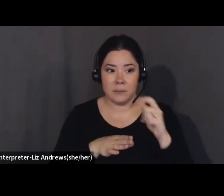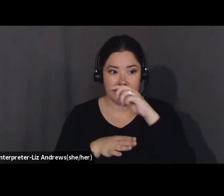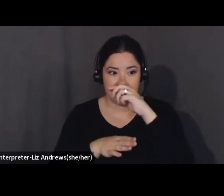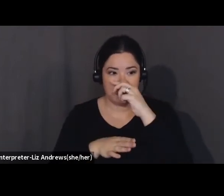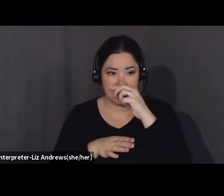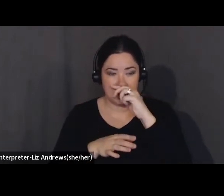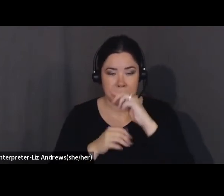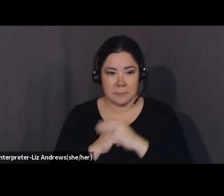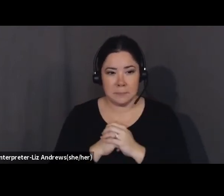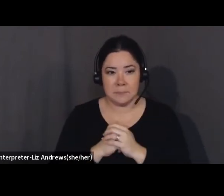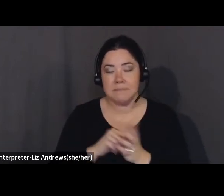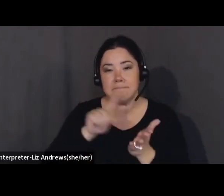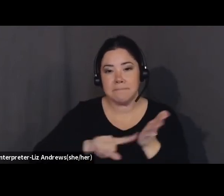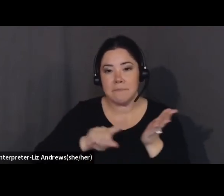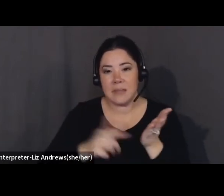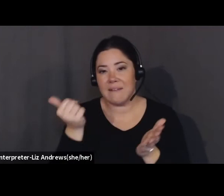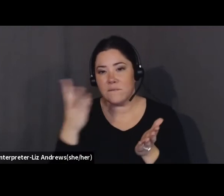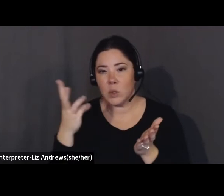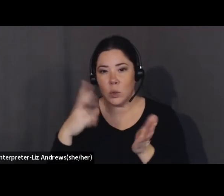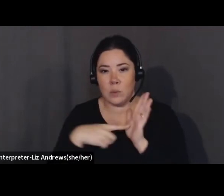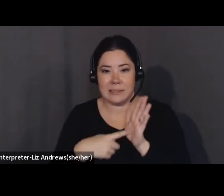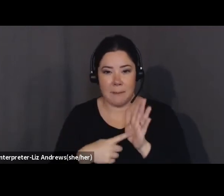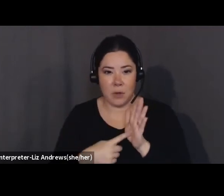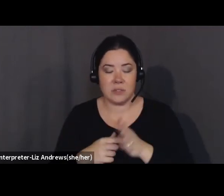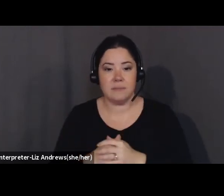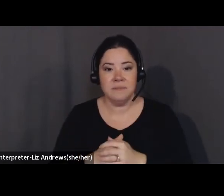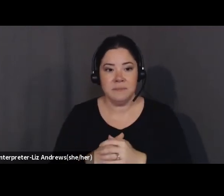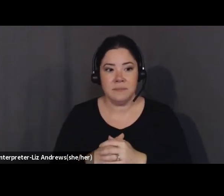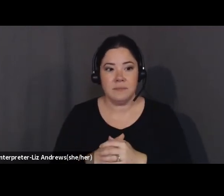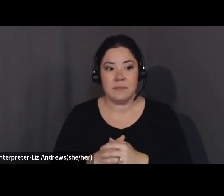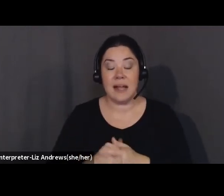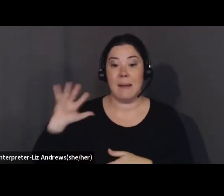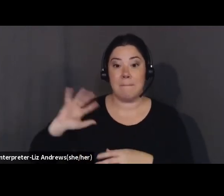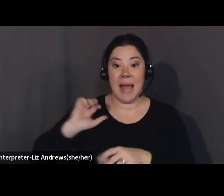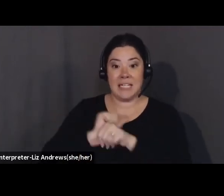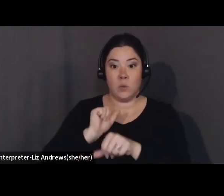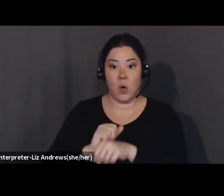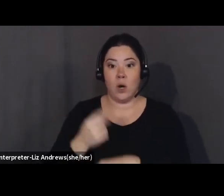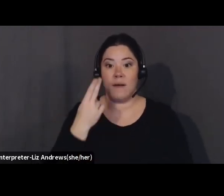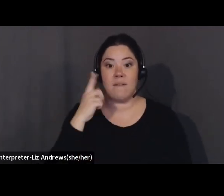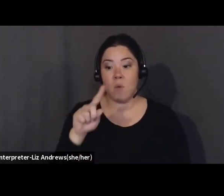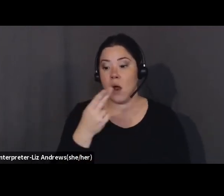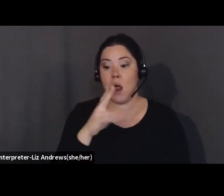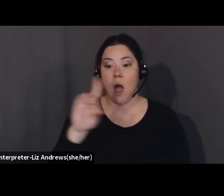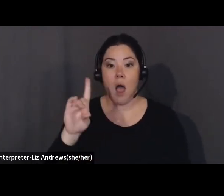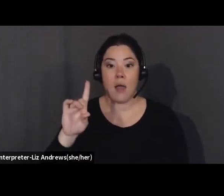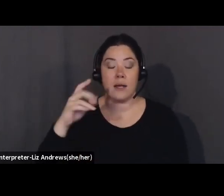to a couple examples of past work of the HUD HHS collaboration,